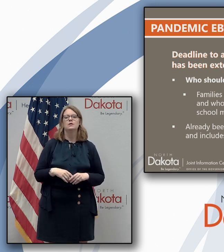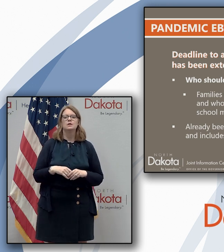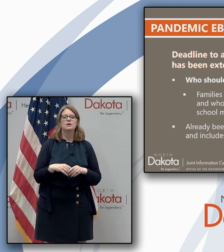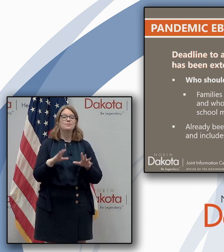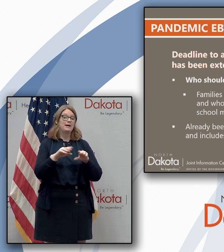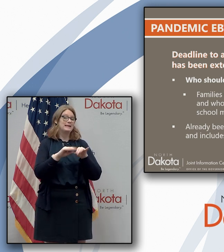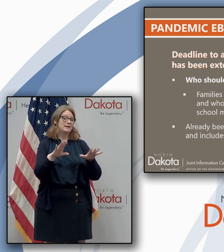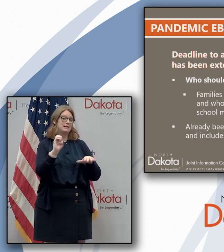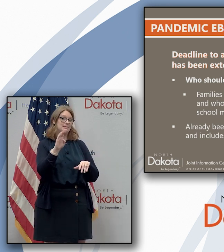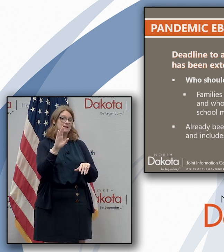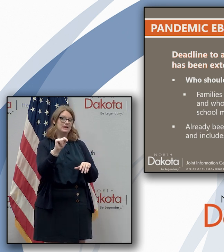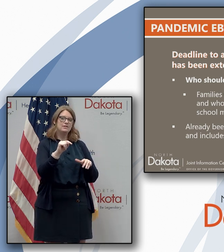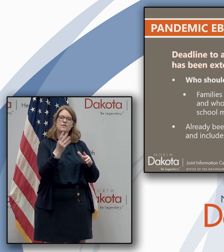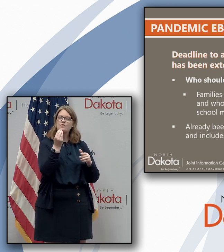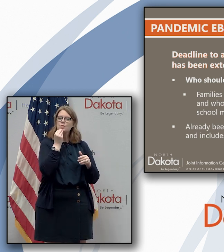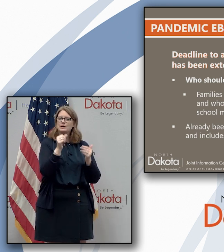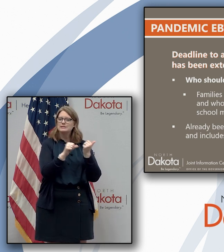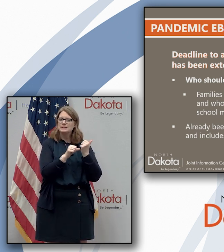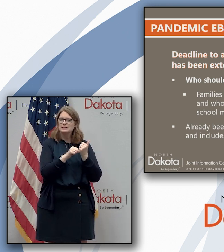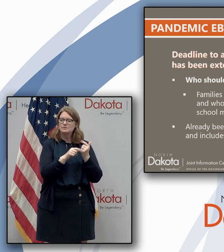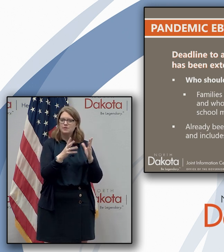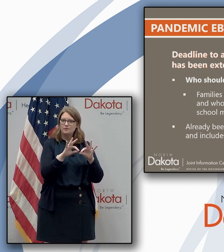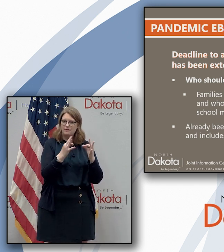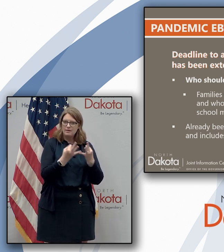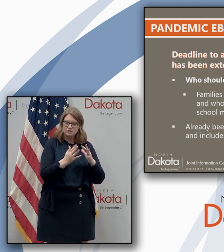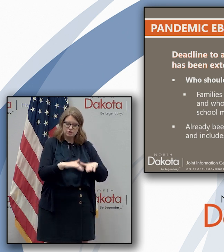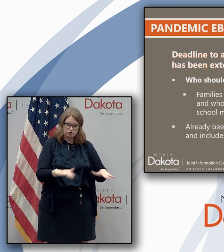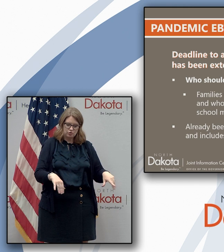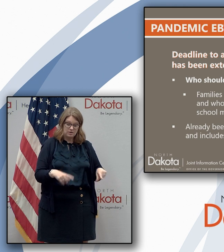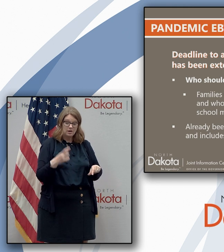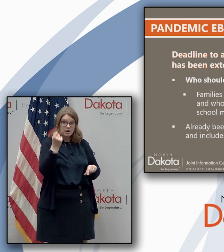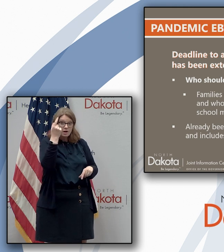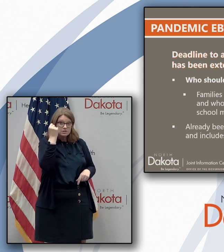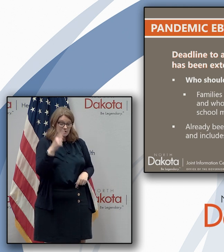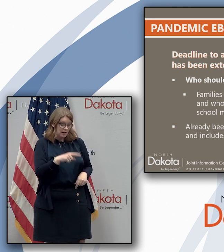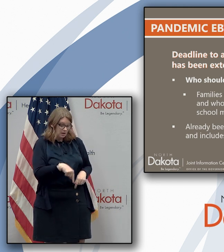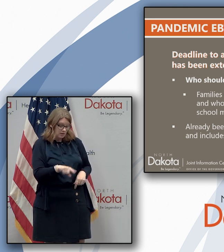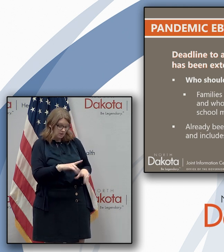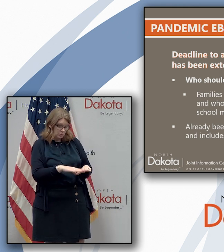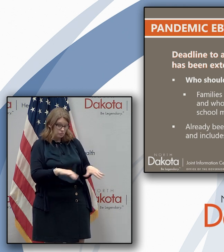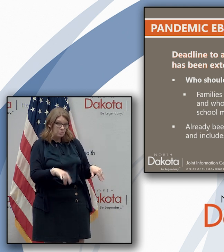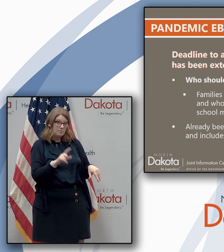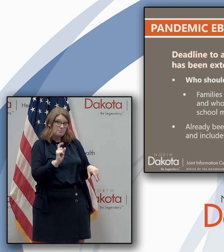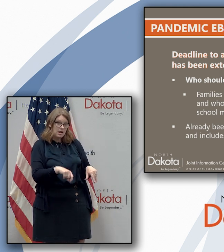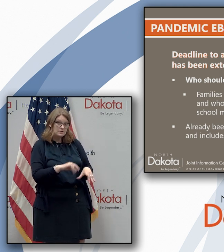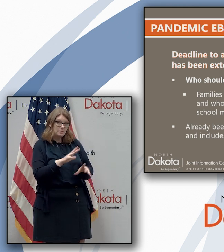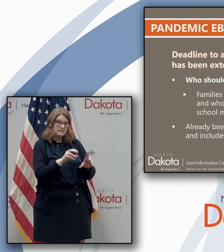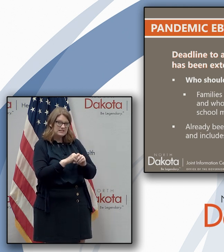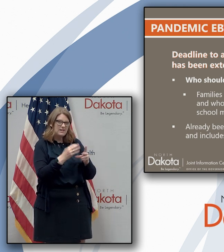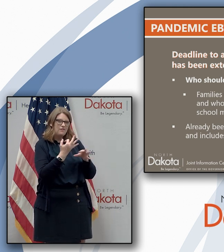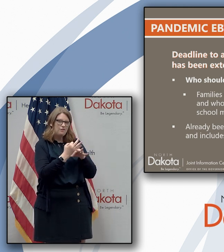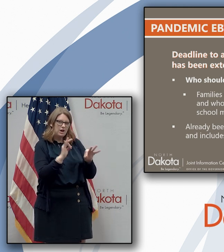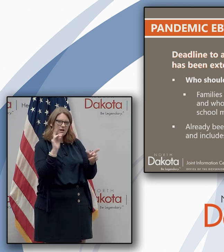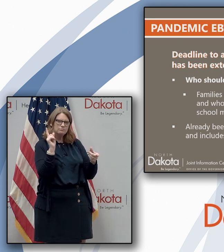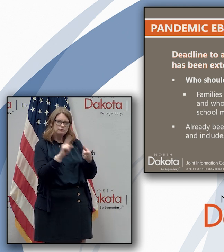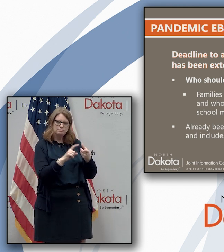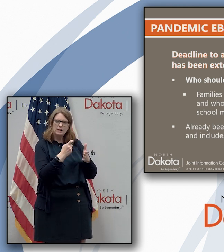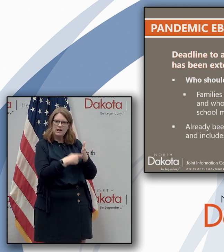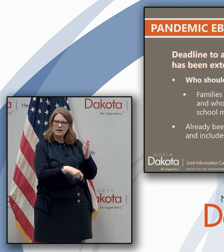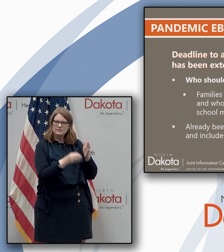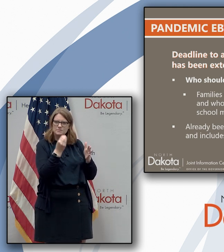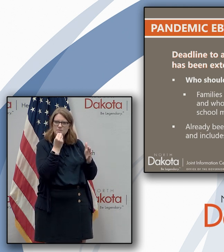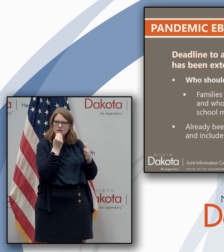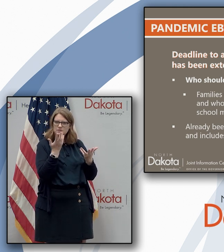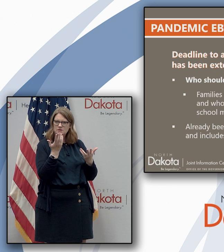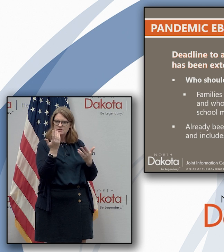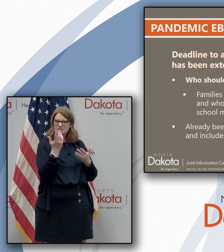EBT program offers food assistance to families with children who've participated in free or reduced cost meals in our K-12 system